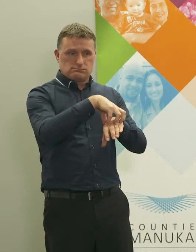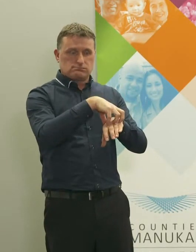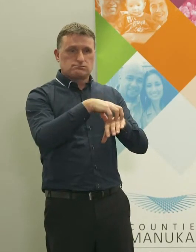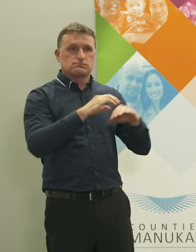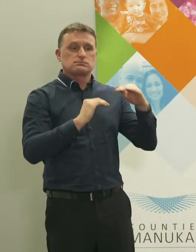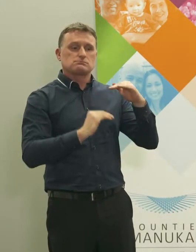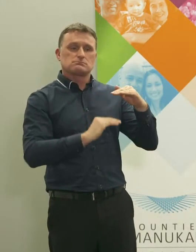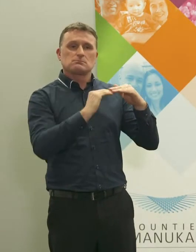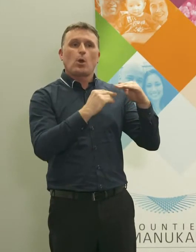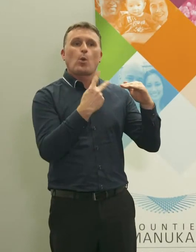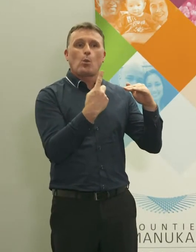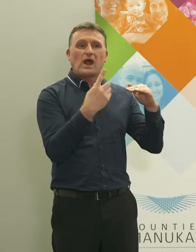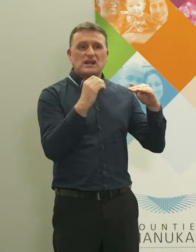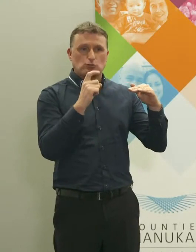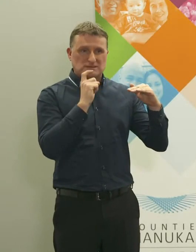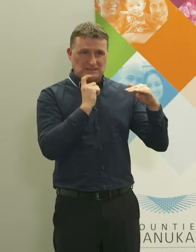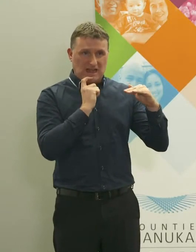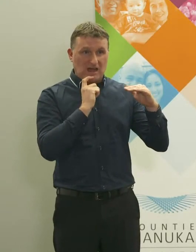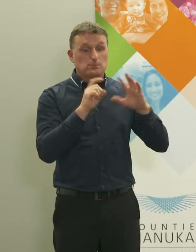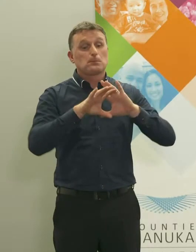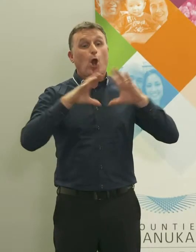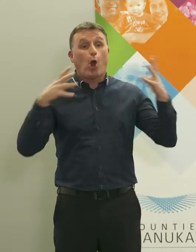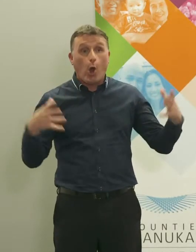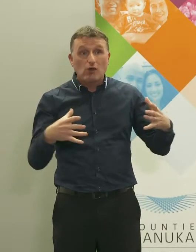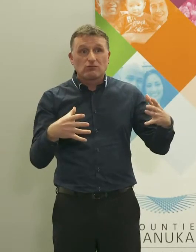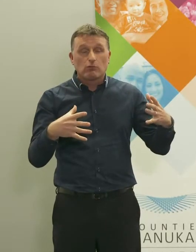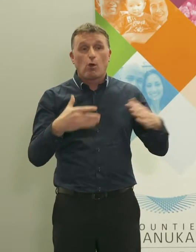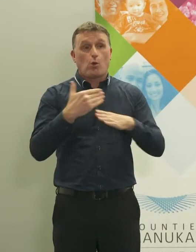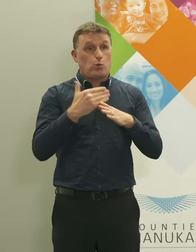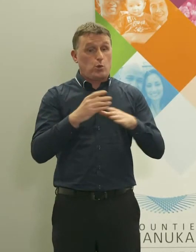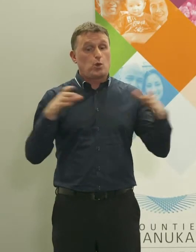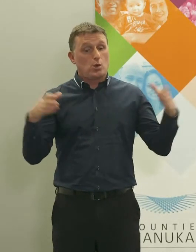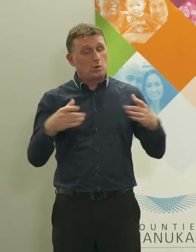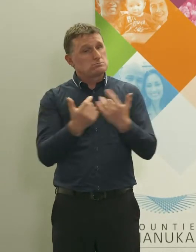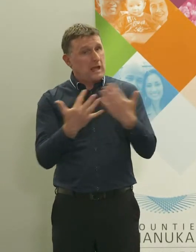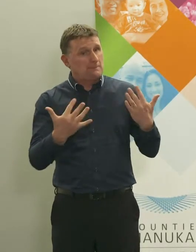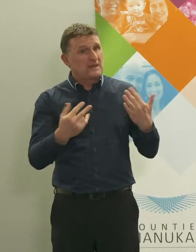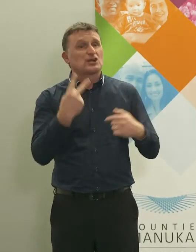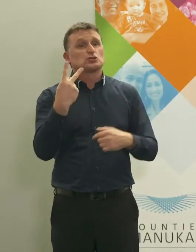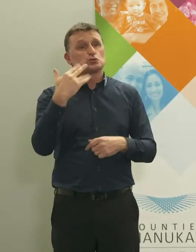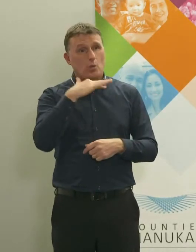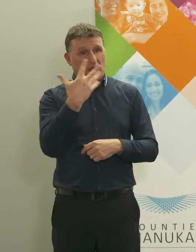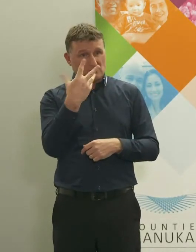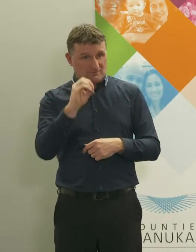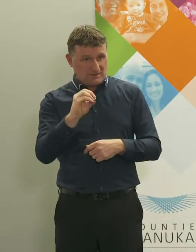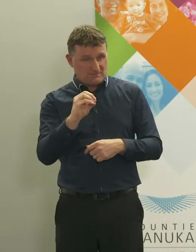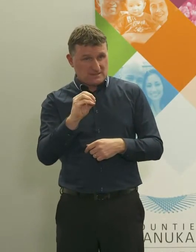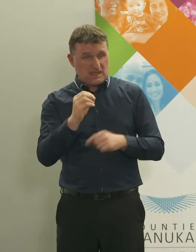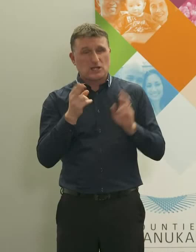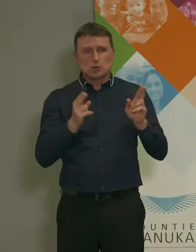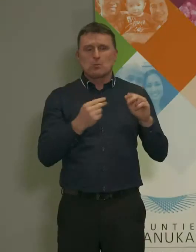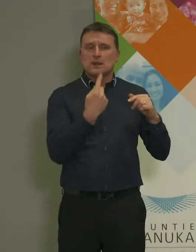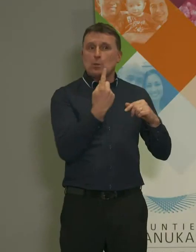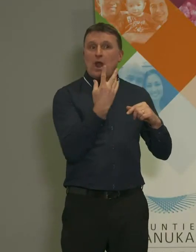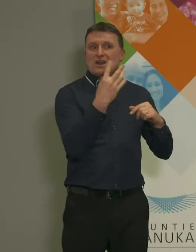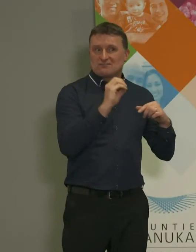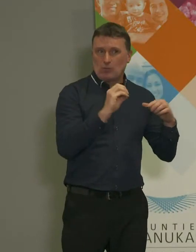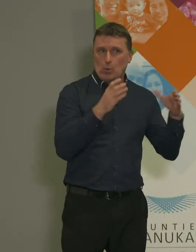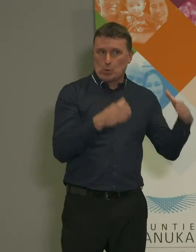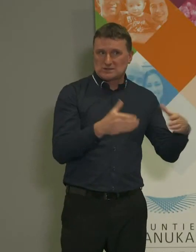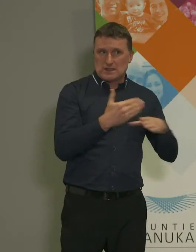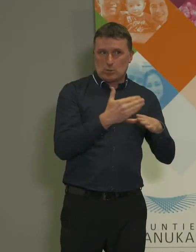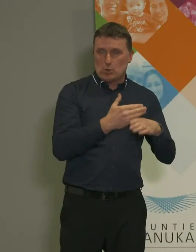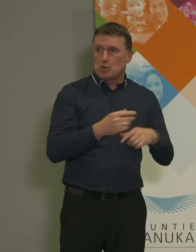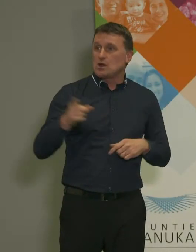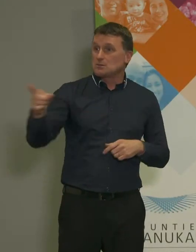got 250 plus, and we're usually at around 140. And that was at the start? And what was that at